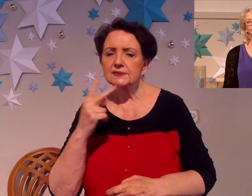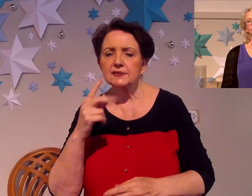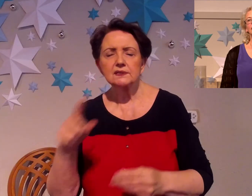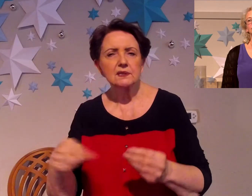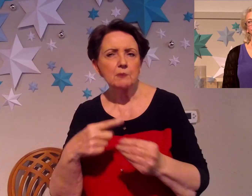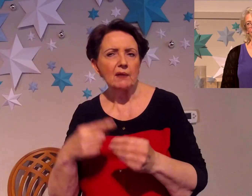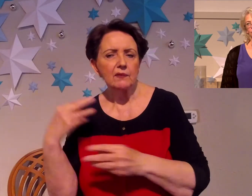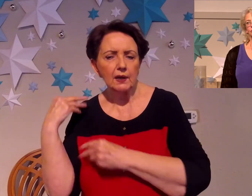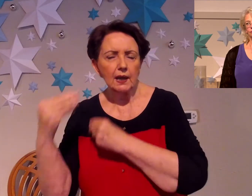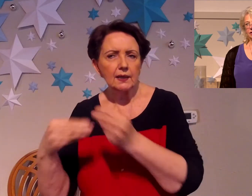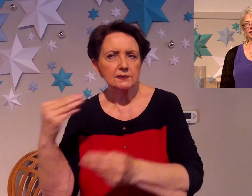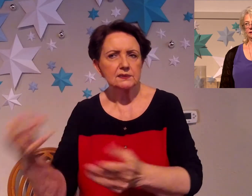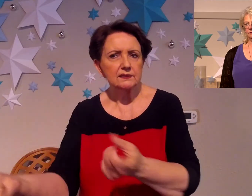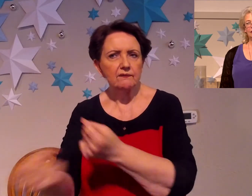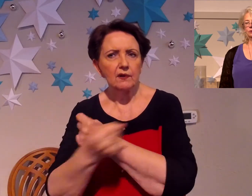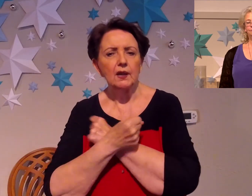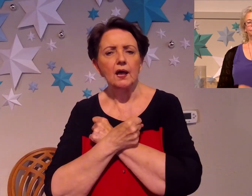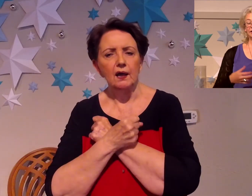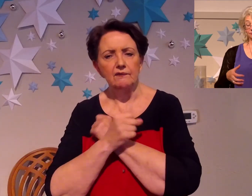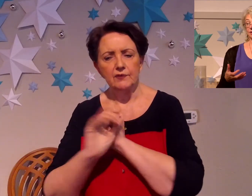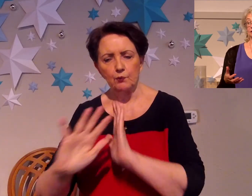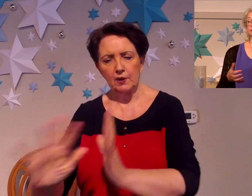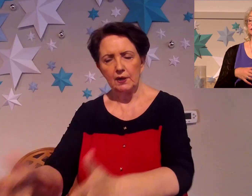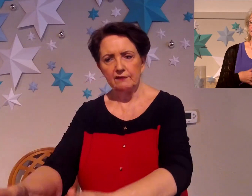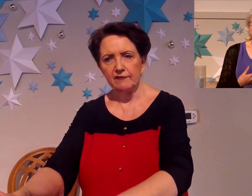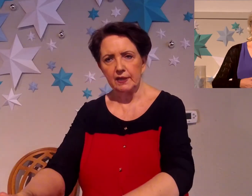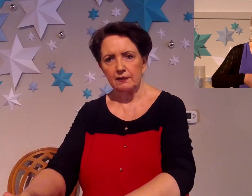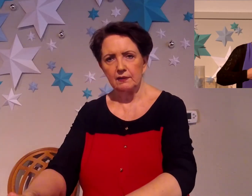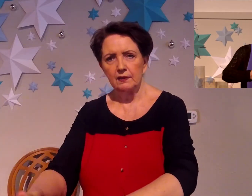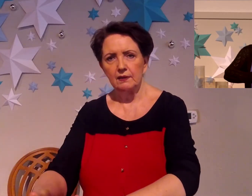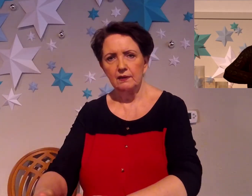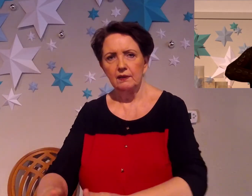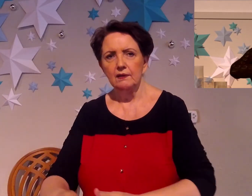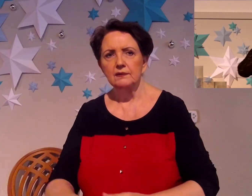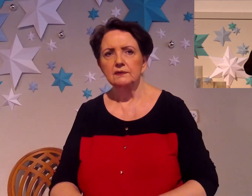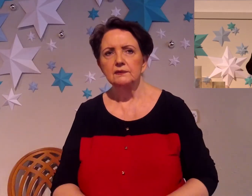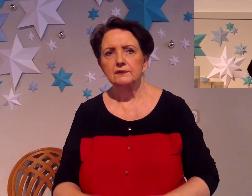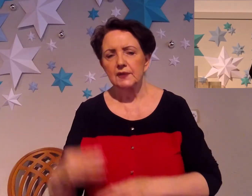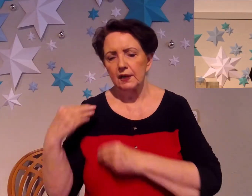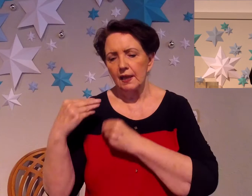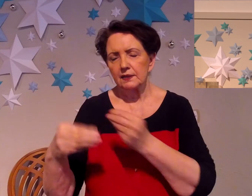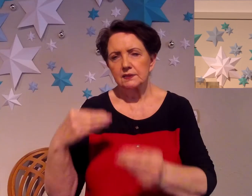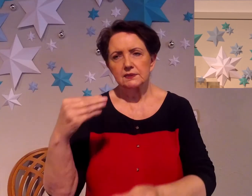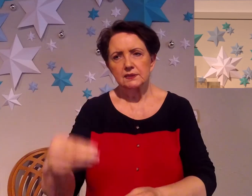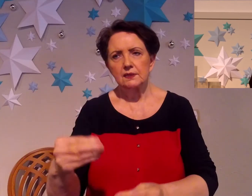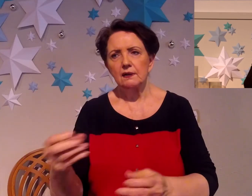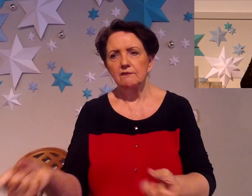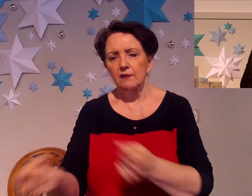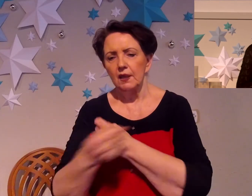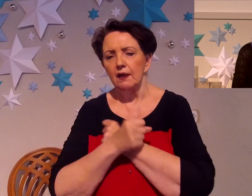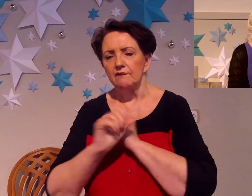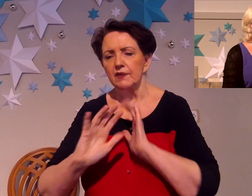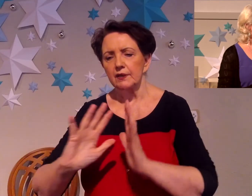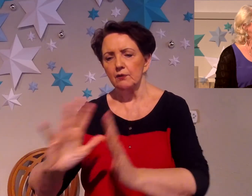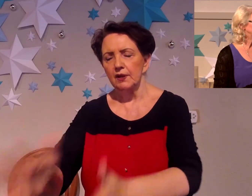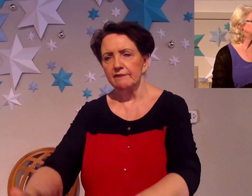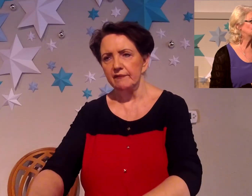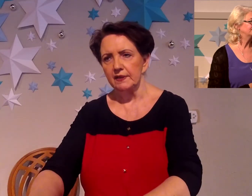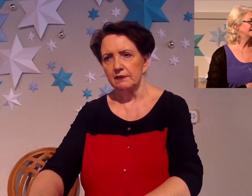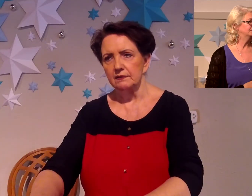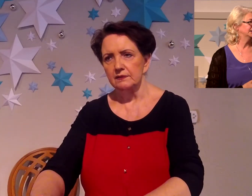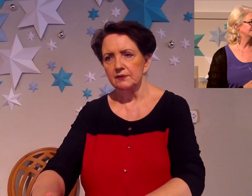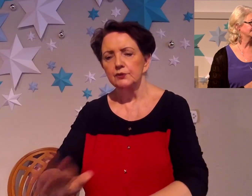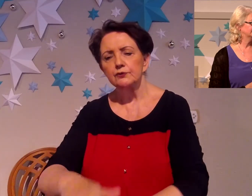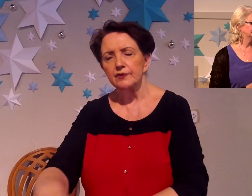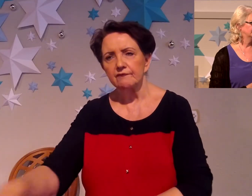legacy of love that we're reading, that we're giving, the legacy of love that we are leaving to